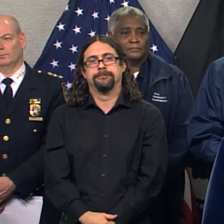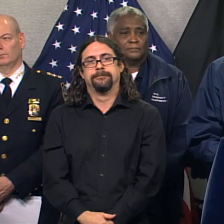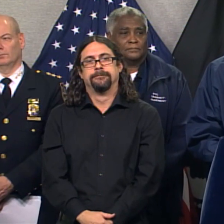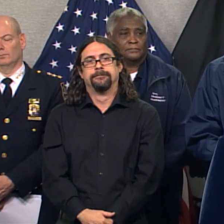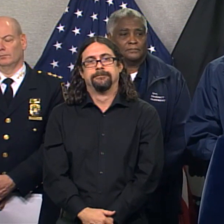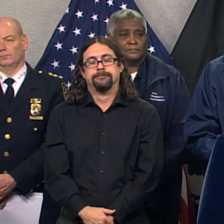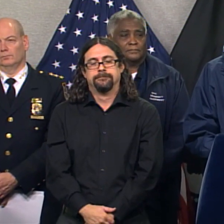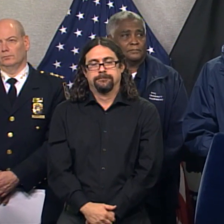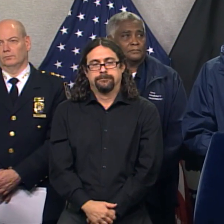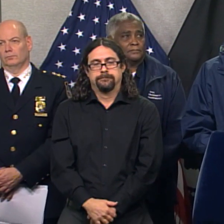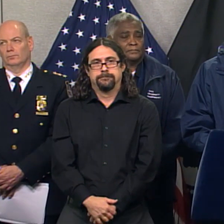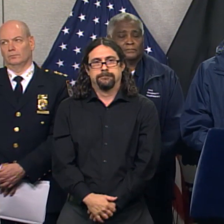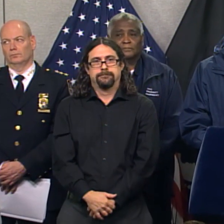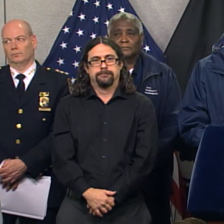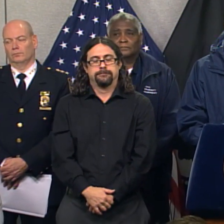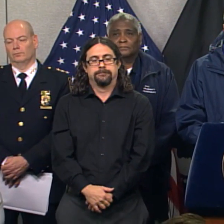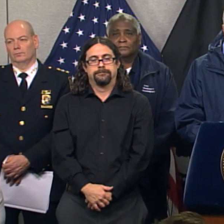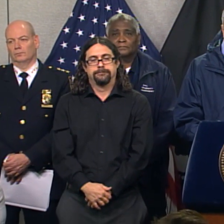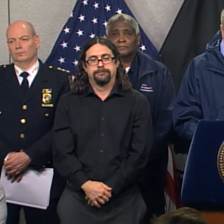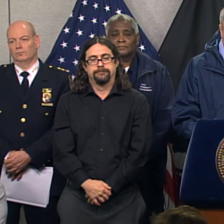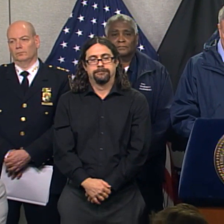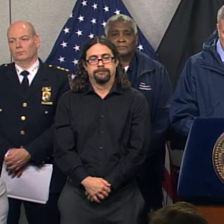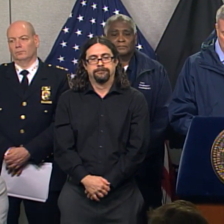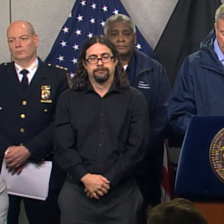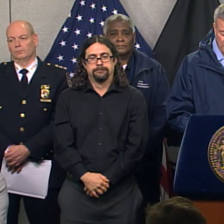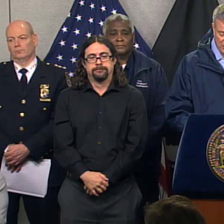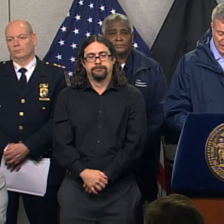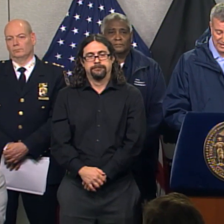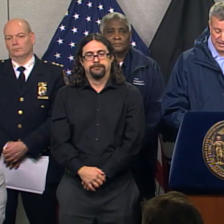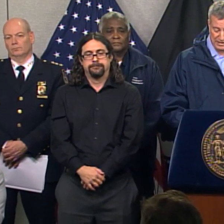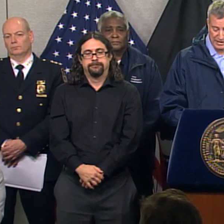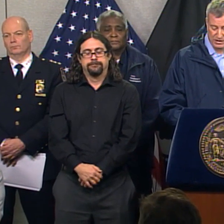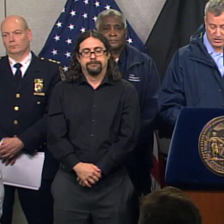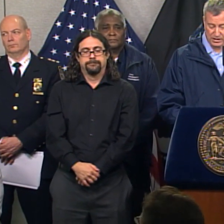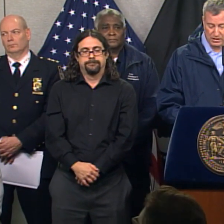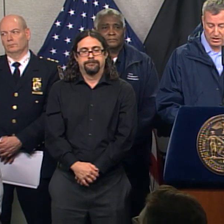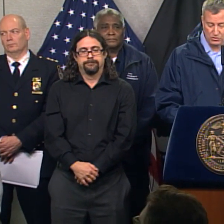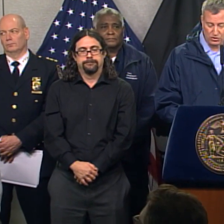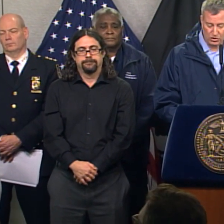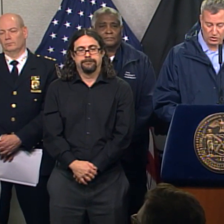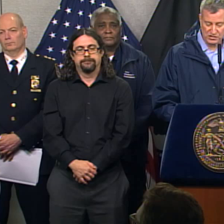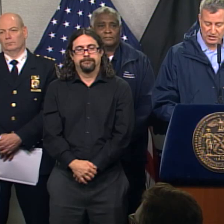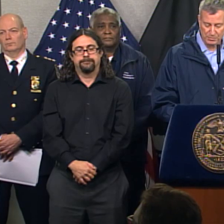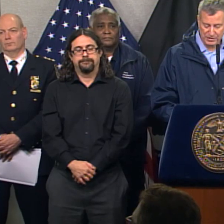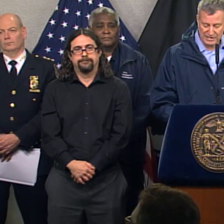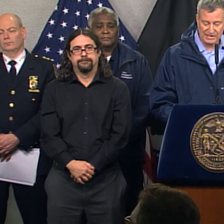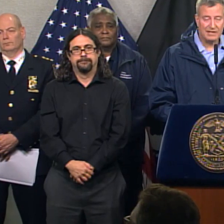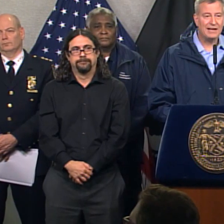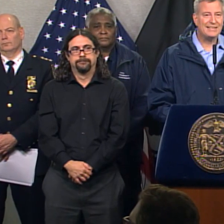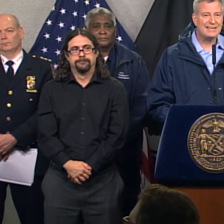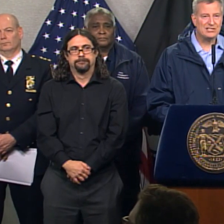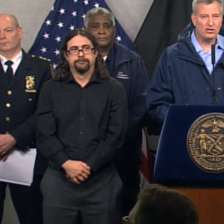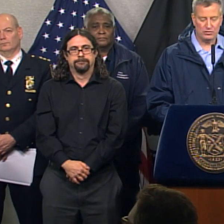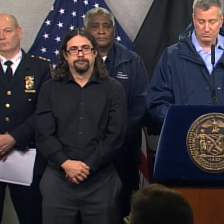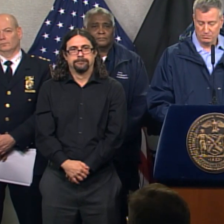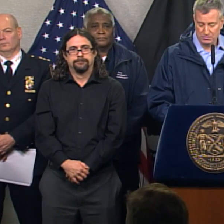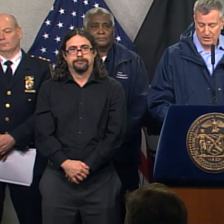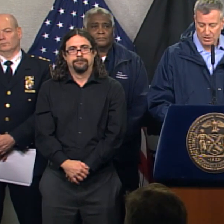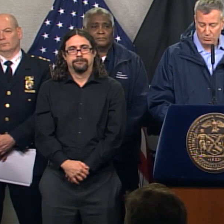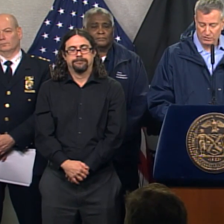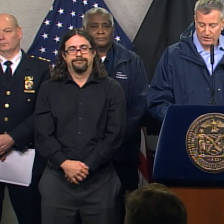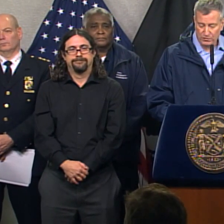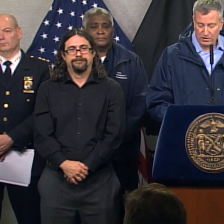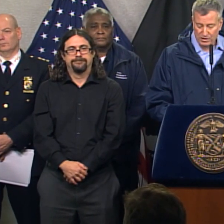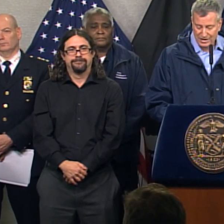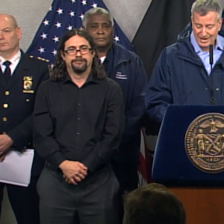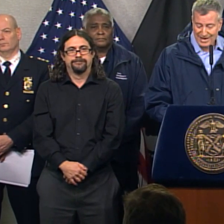los neoyorquinos seguros. Esto es muy importante. Quiero que todos presten atención.